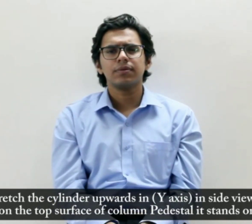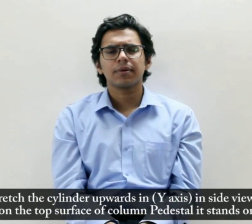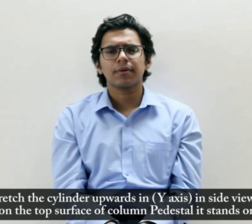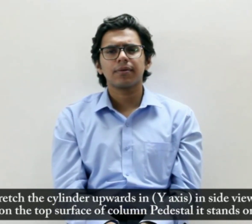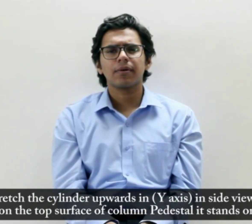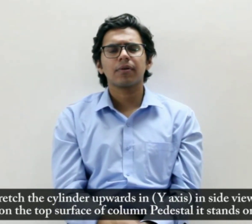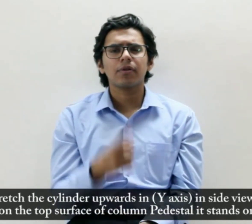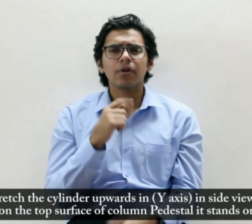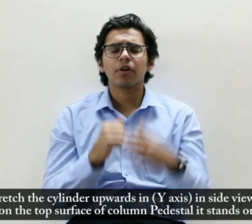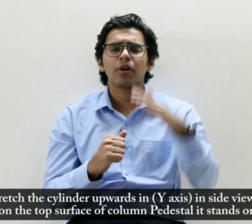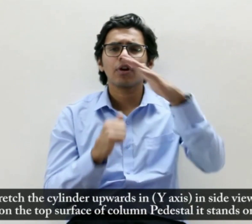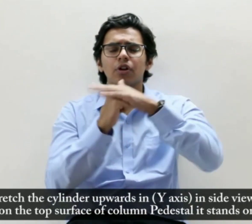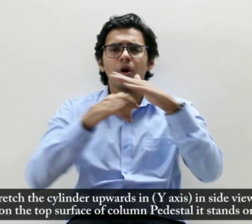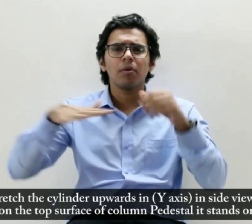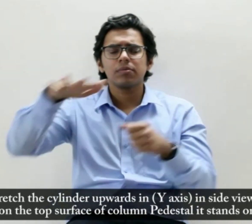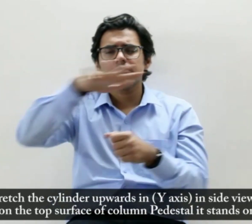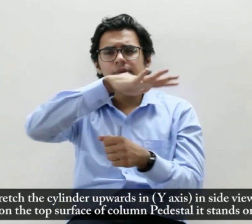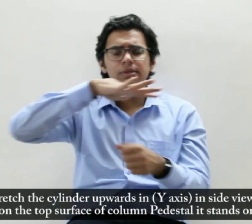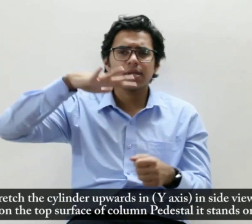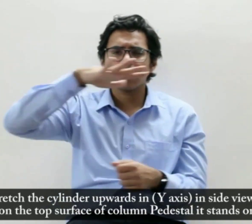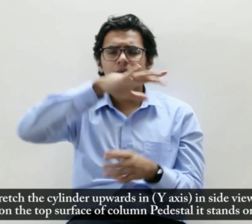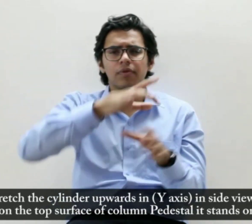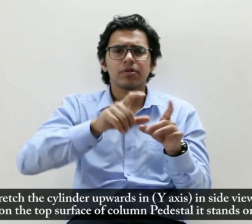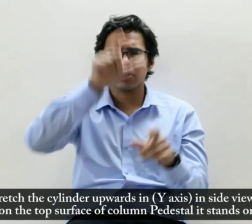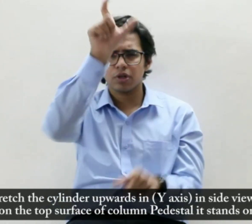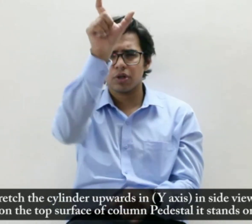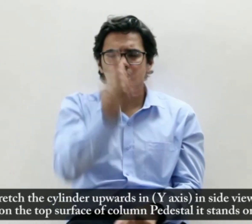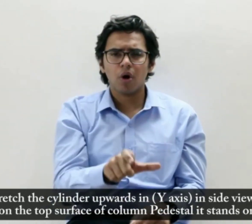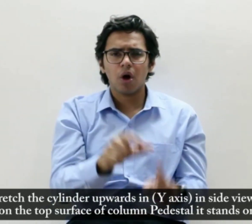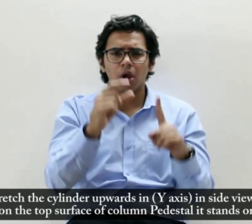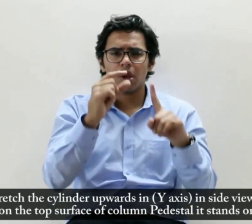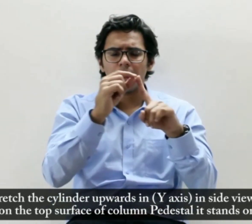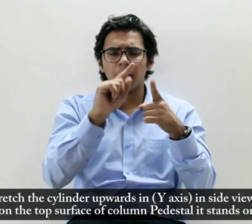of column pedestal it stands or rests.